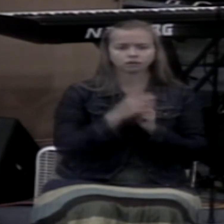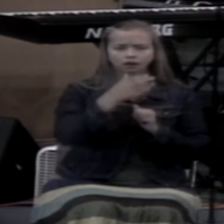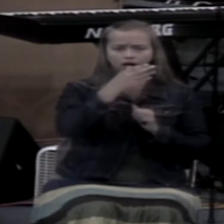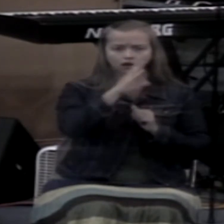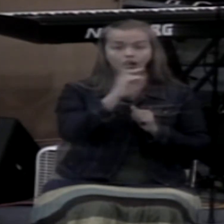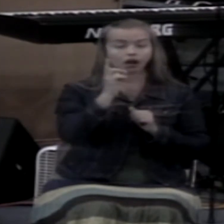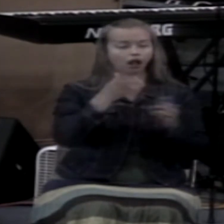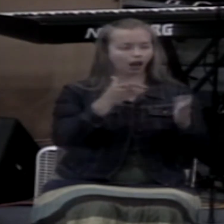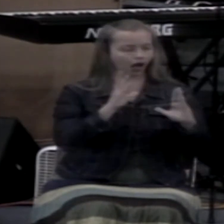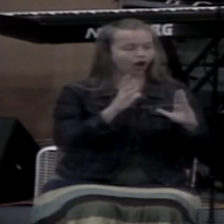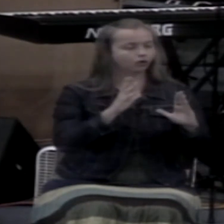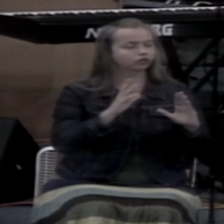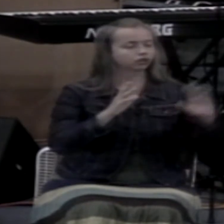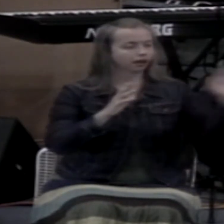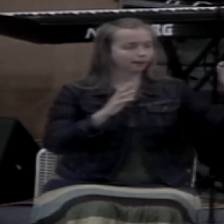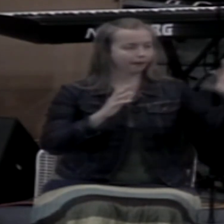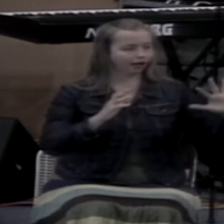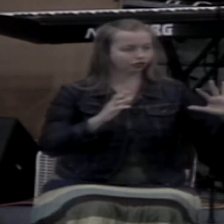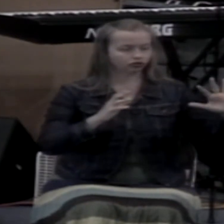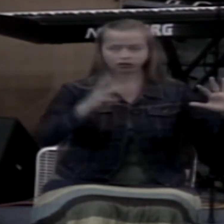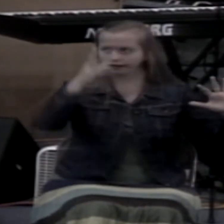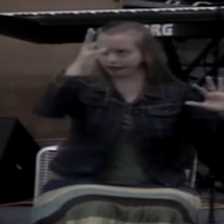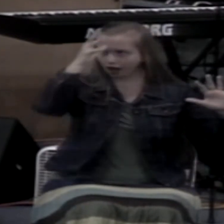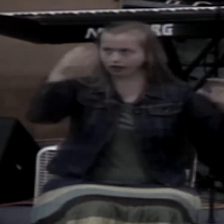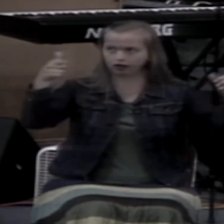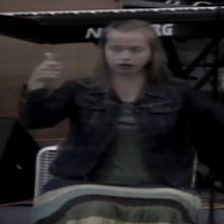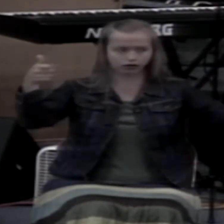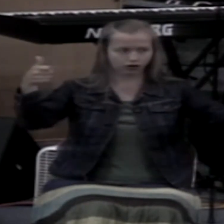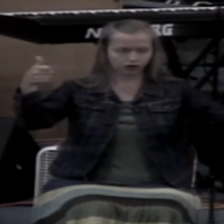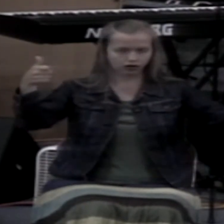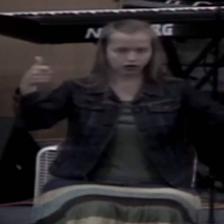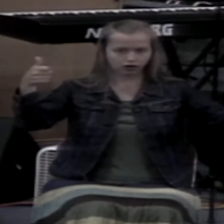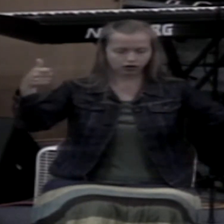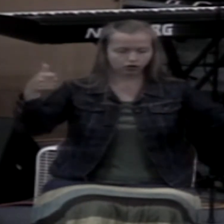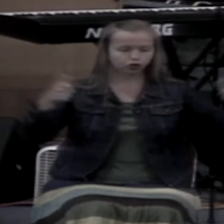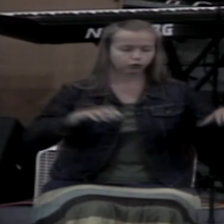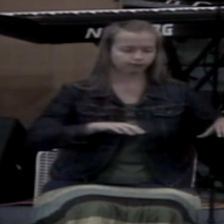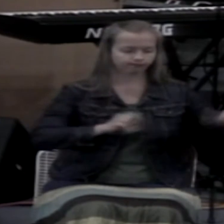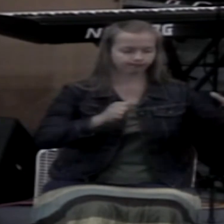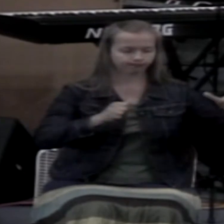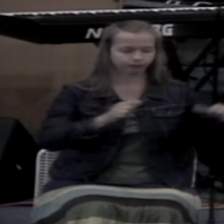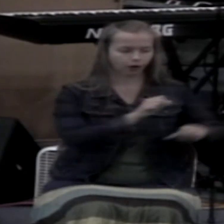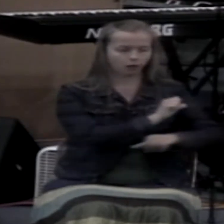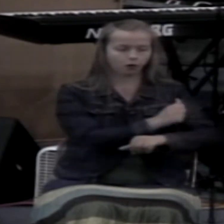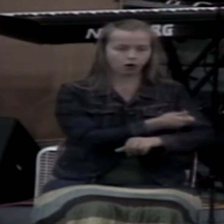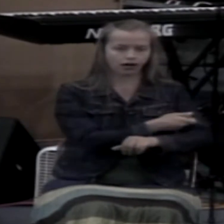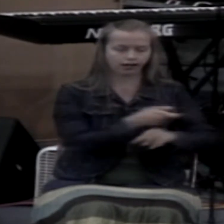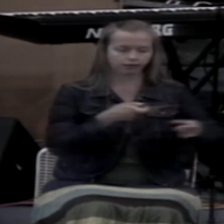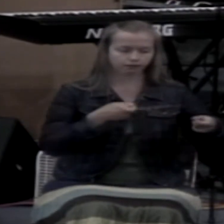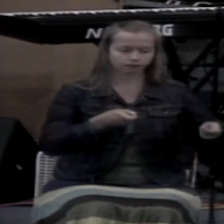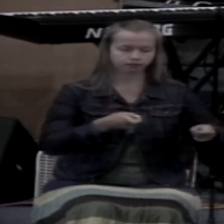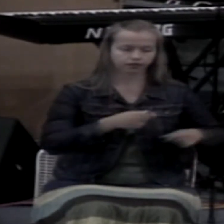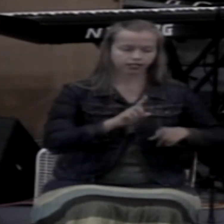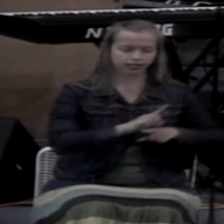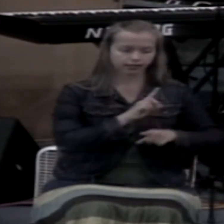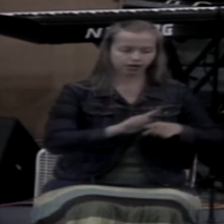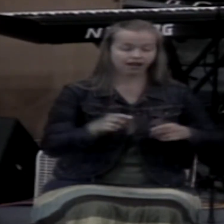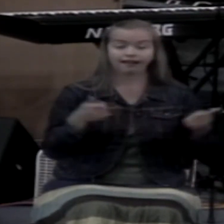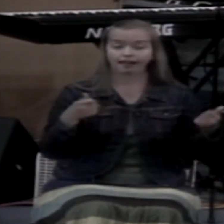And also to pass judgment anytime he wants. So you hear this all the time. Oh, you're not supposed to judge.